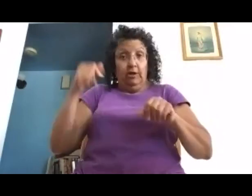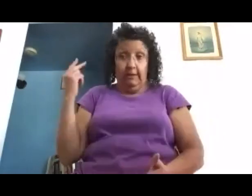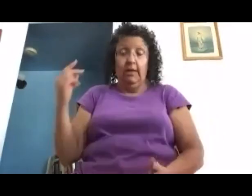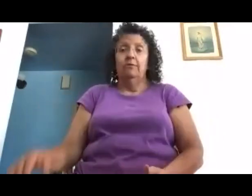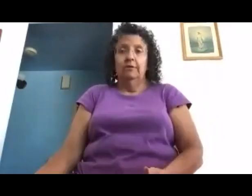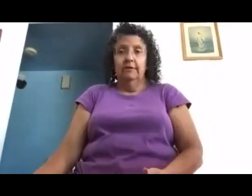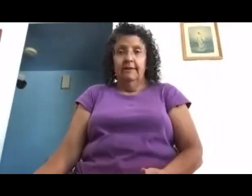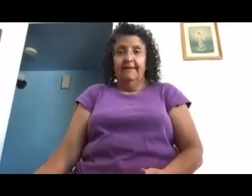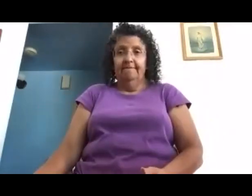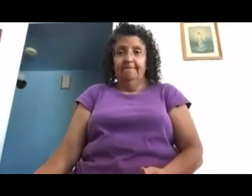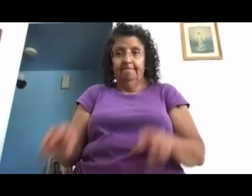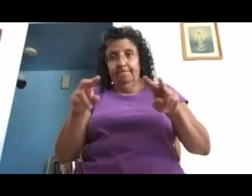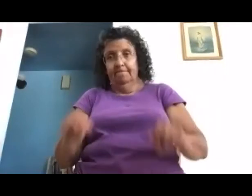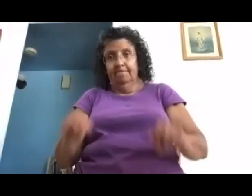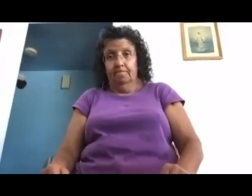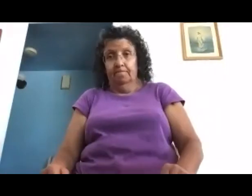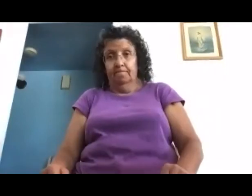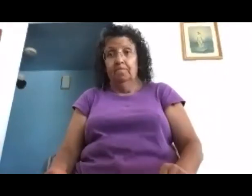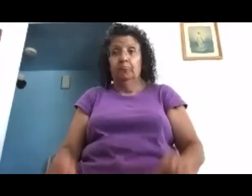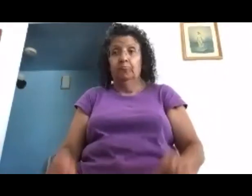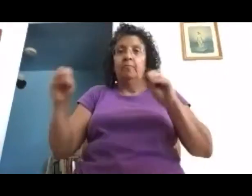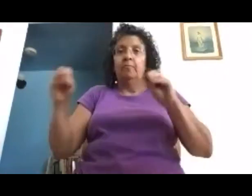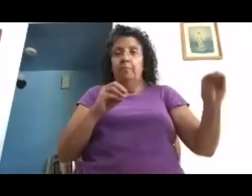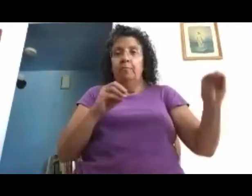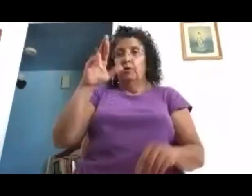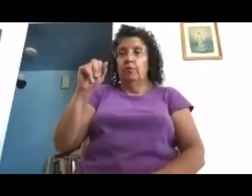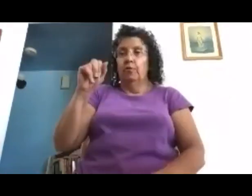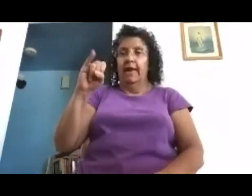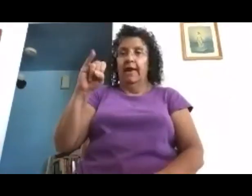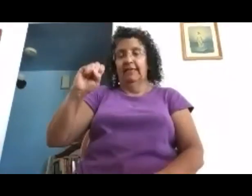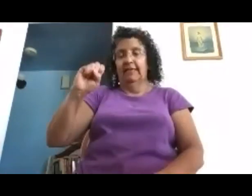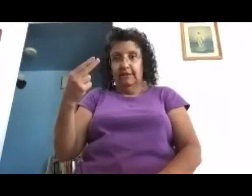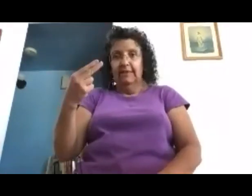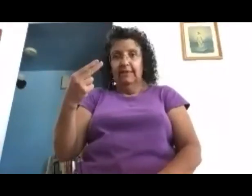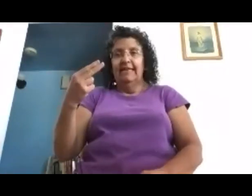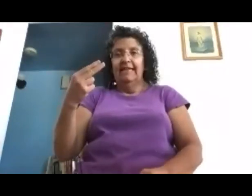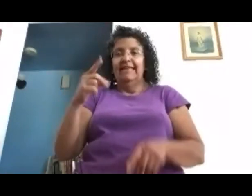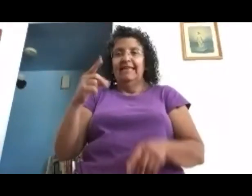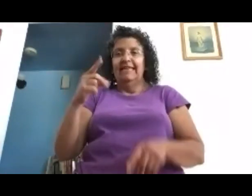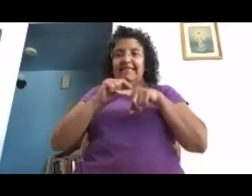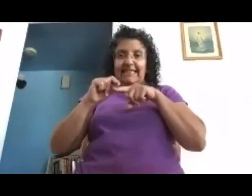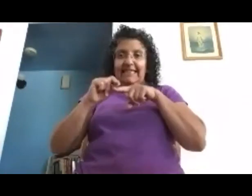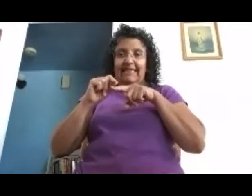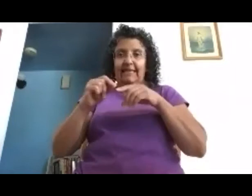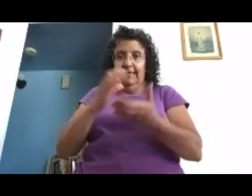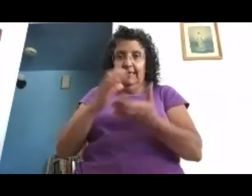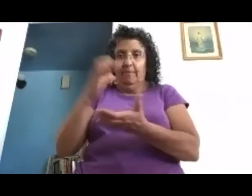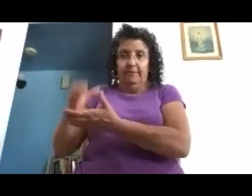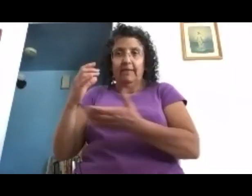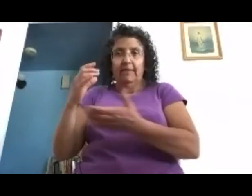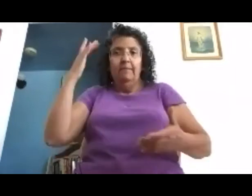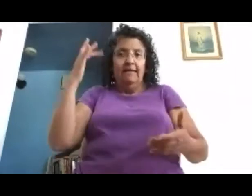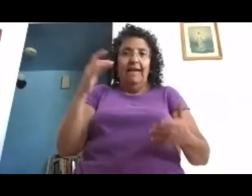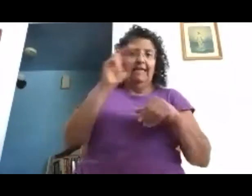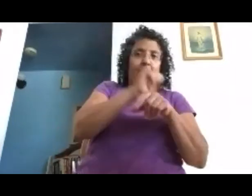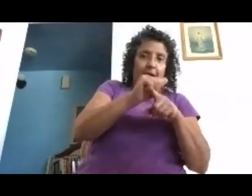We put some radish seeds in little pots with potting soil. And I did it twice because I had done a practice and then I did it for you. So I have